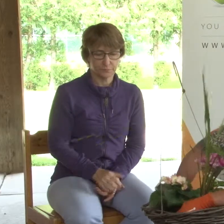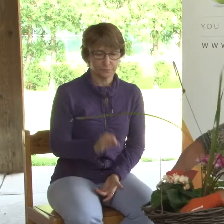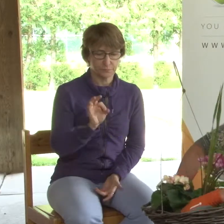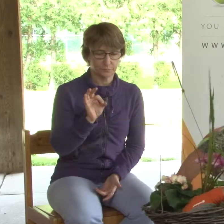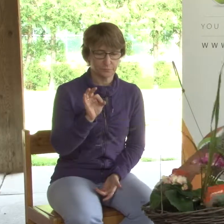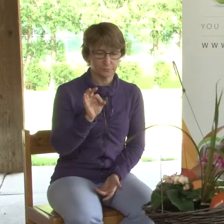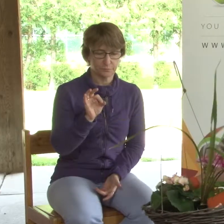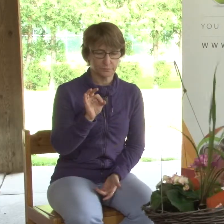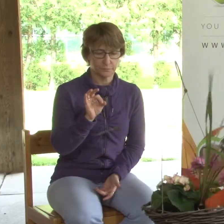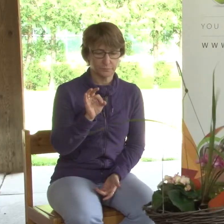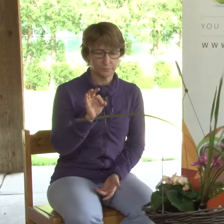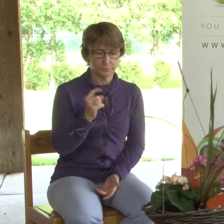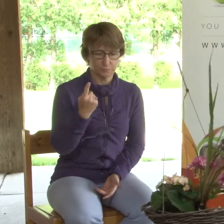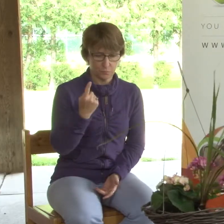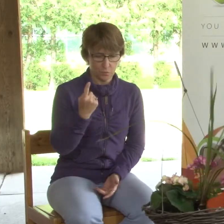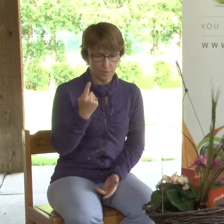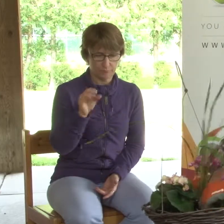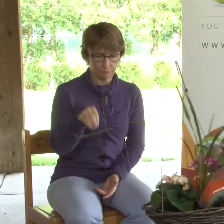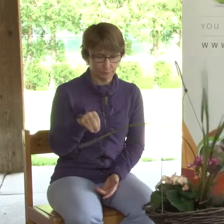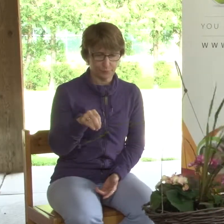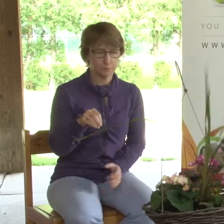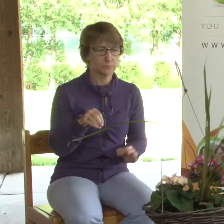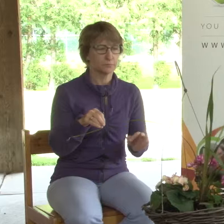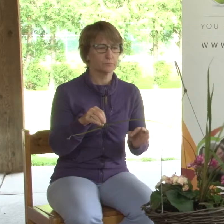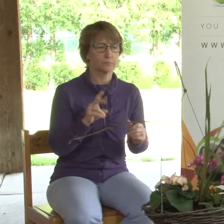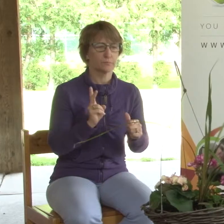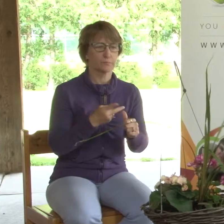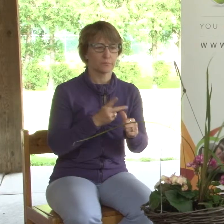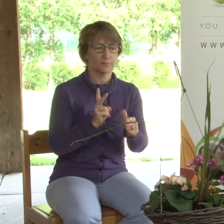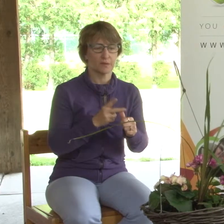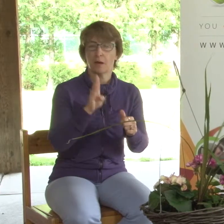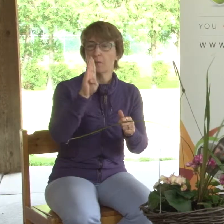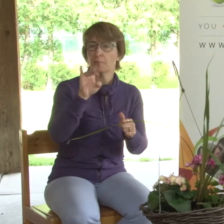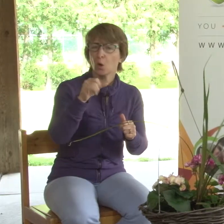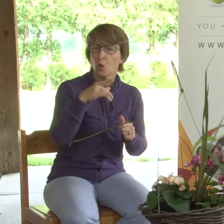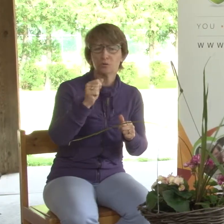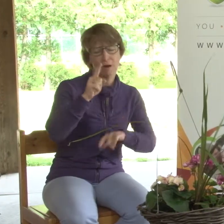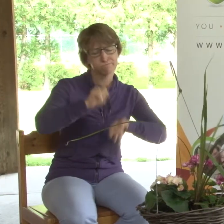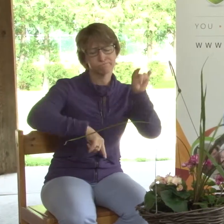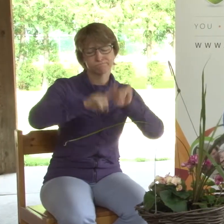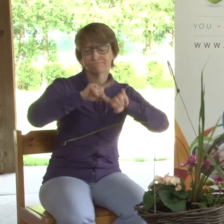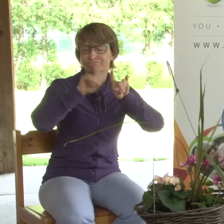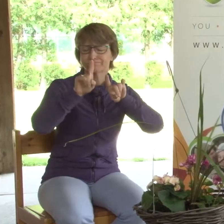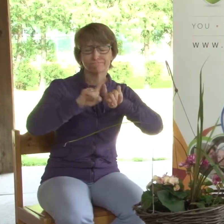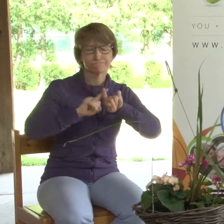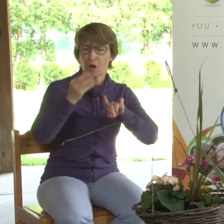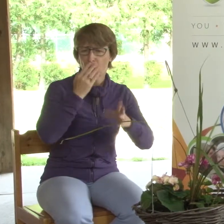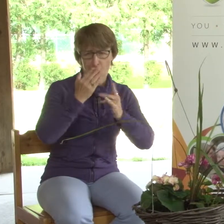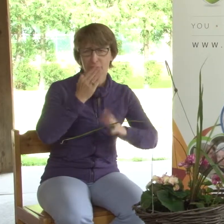Okay, so we've got one begonia in. And I'm going to plant a second one. Begonias come in all kinds of colors.